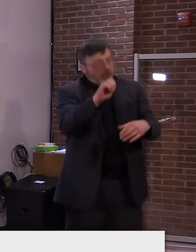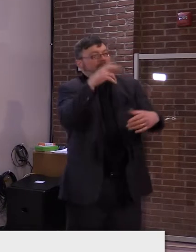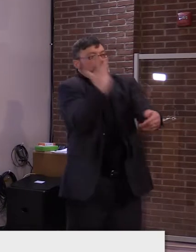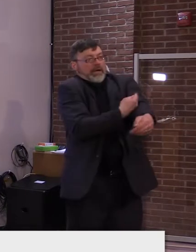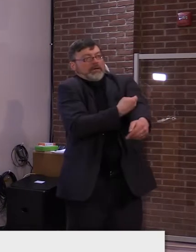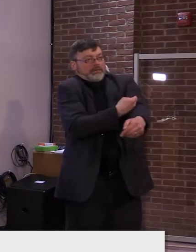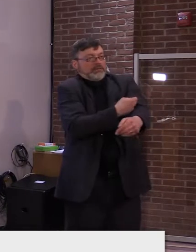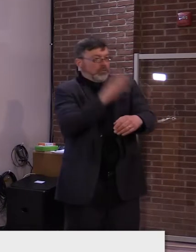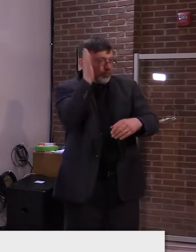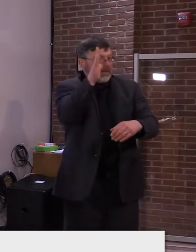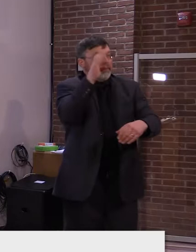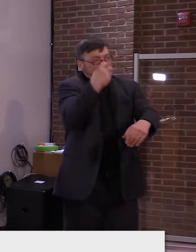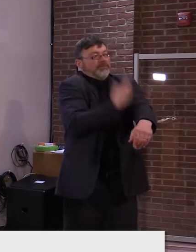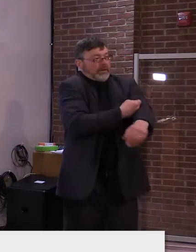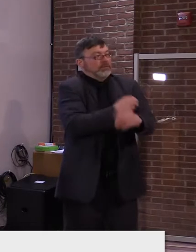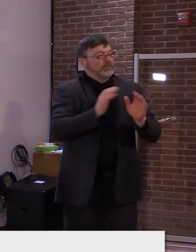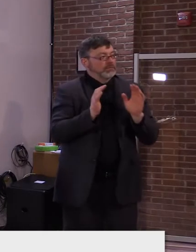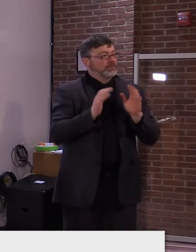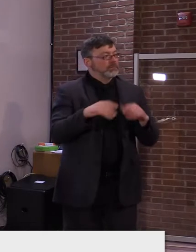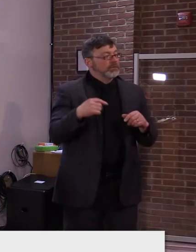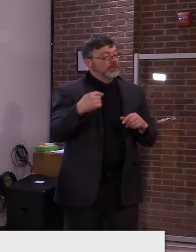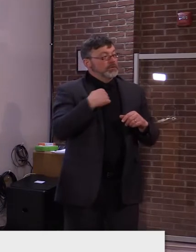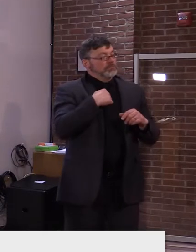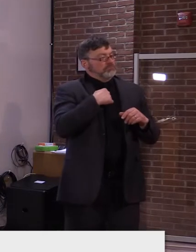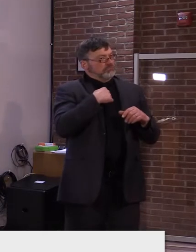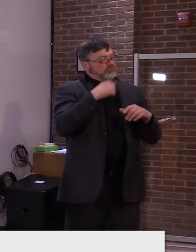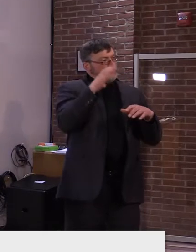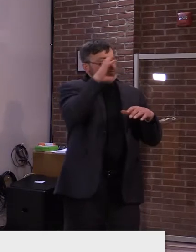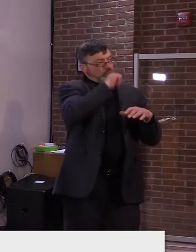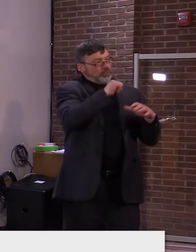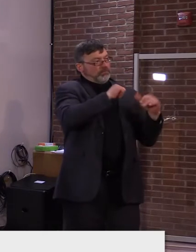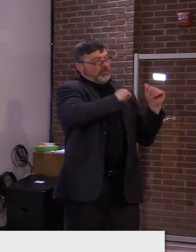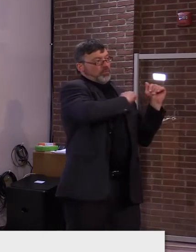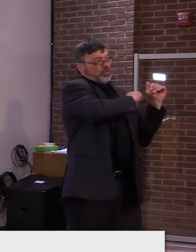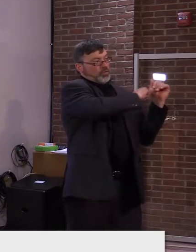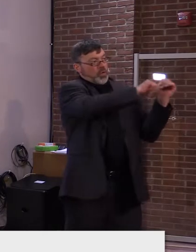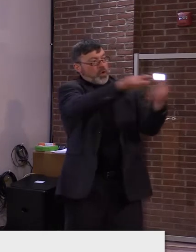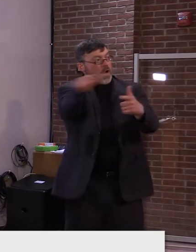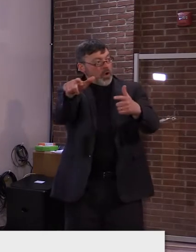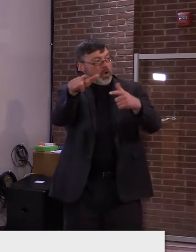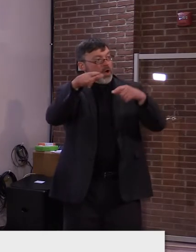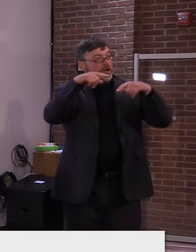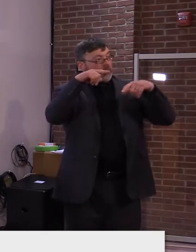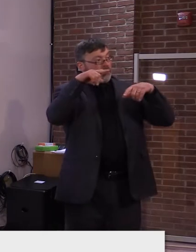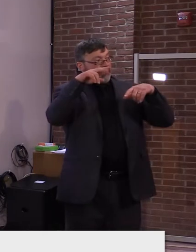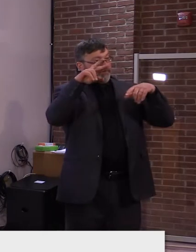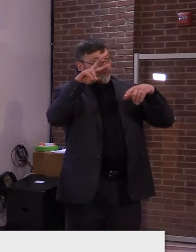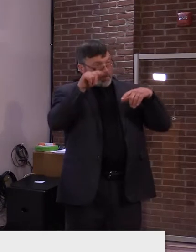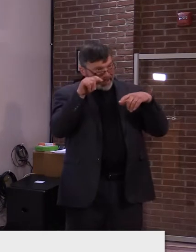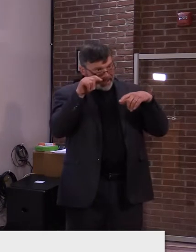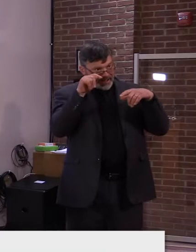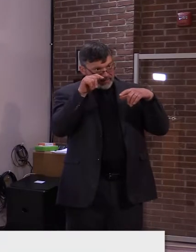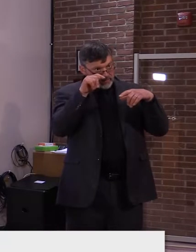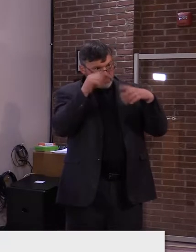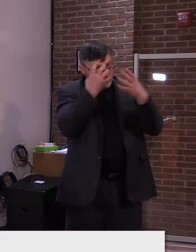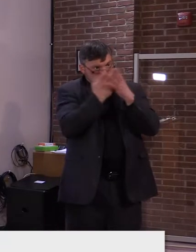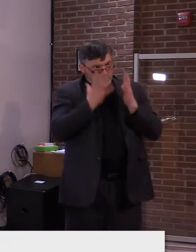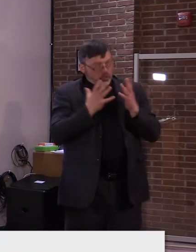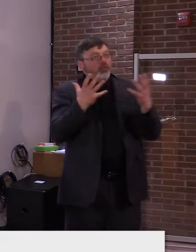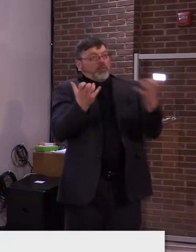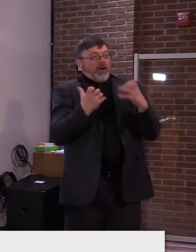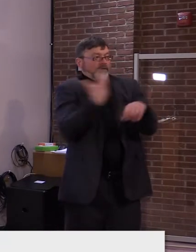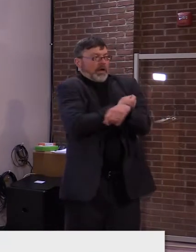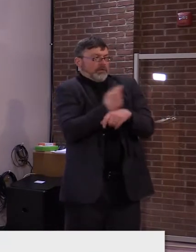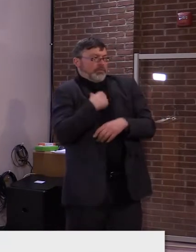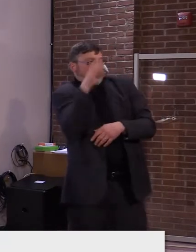will have at least one dose of vaccine by the end of April. All of this will mean that, what's